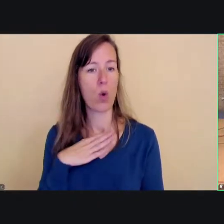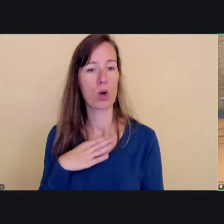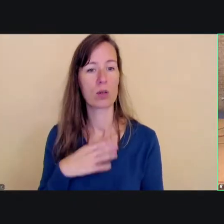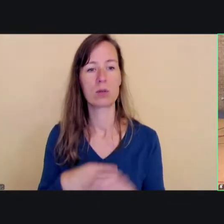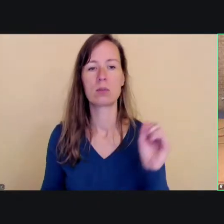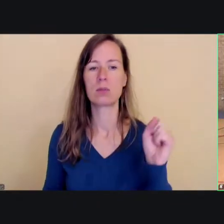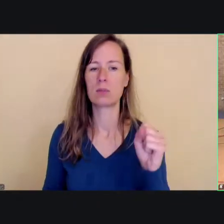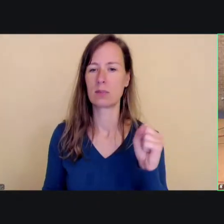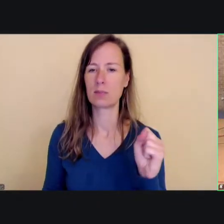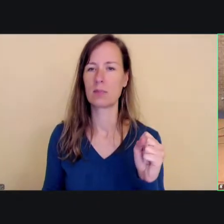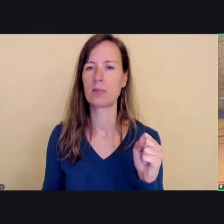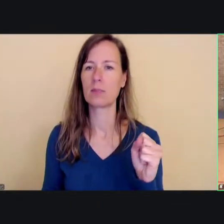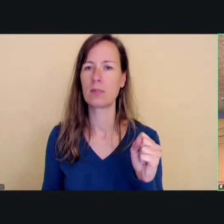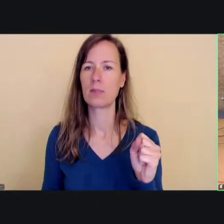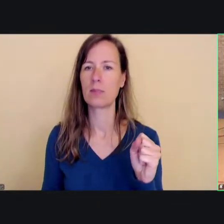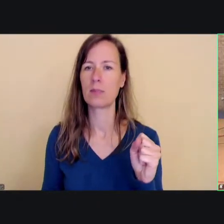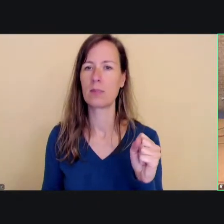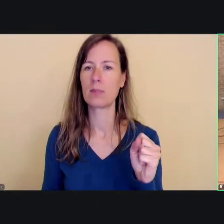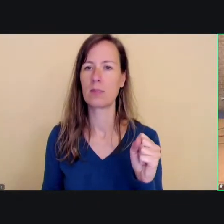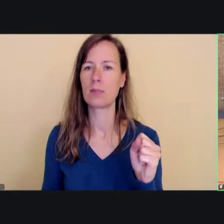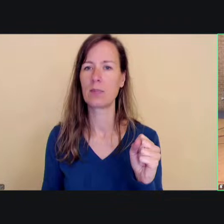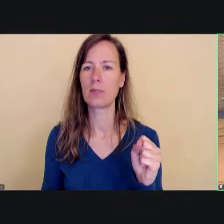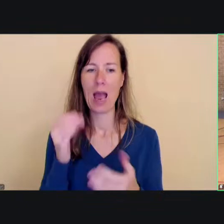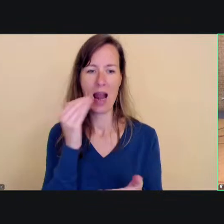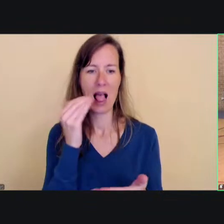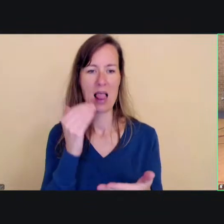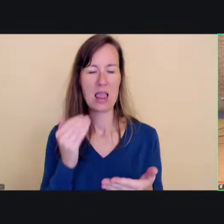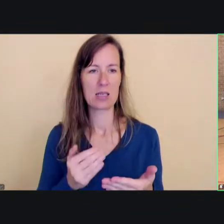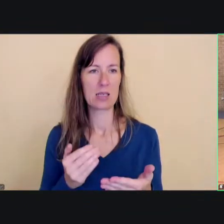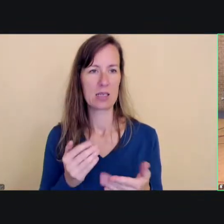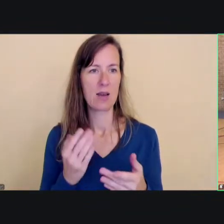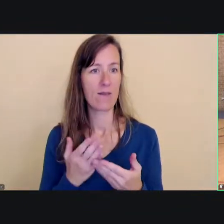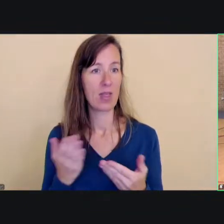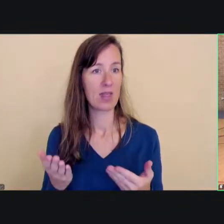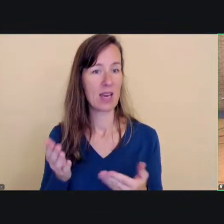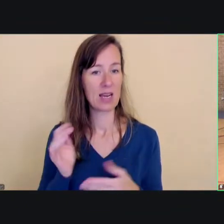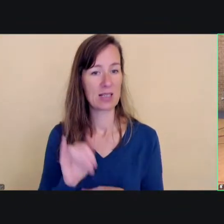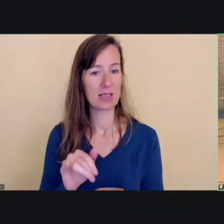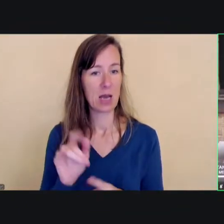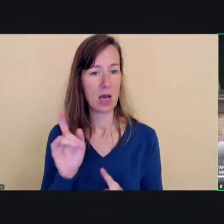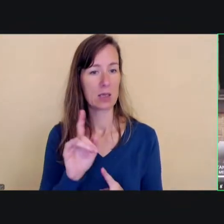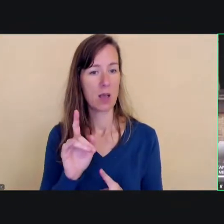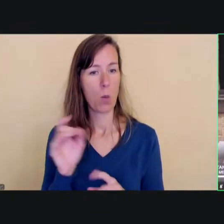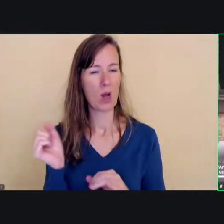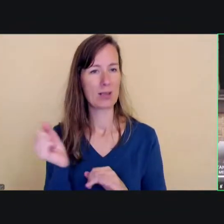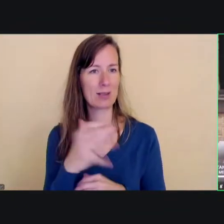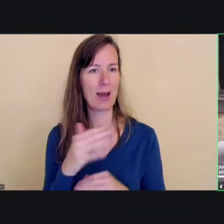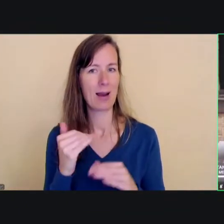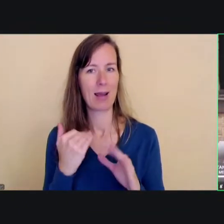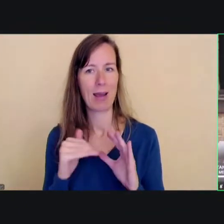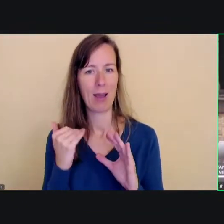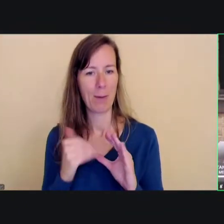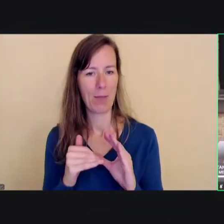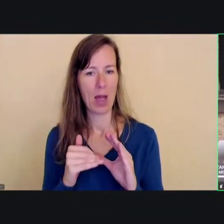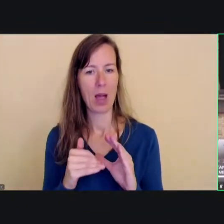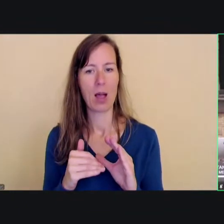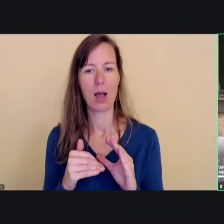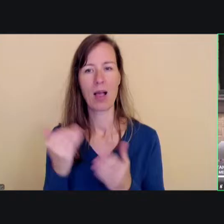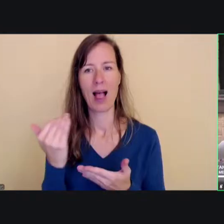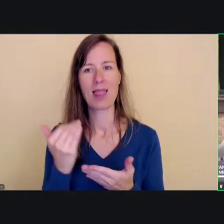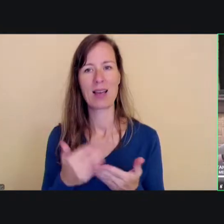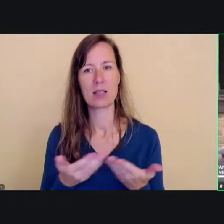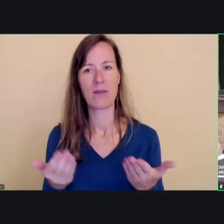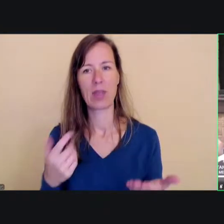just a list of things that someone sent me an email or something like that, a list of the things that we have discussed, and